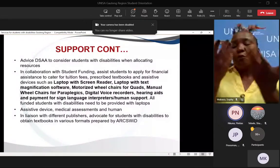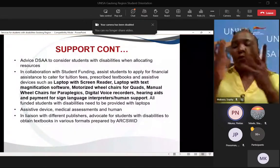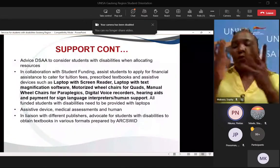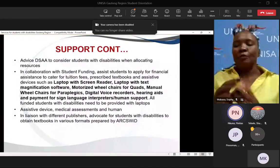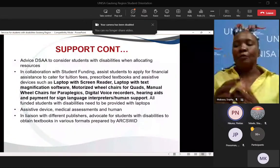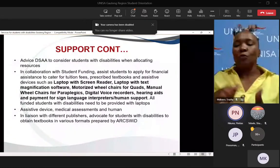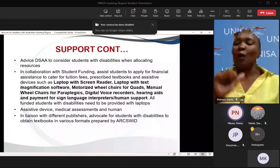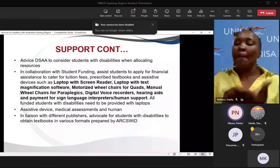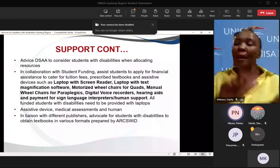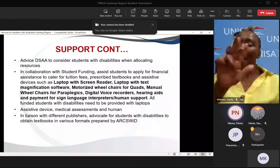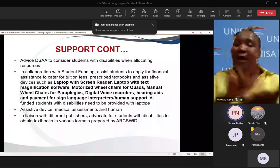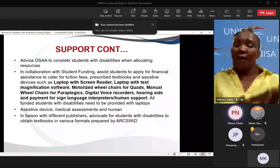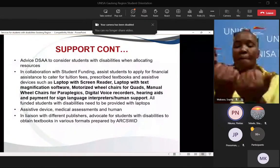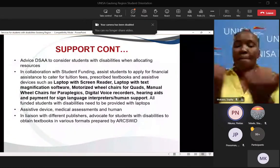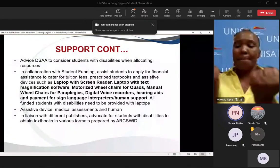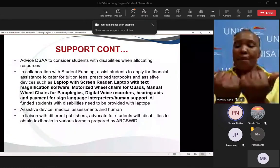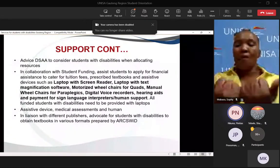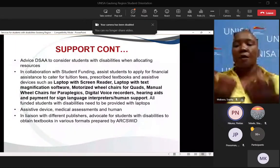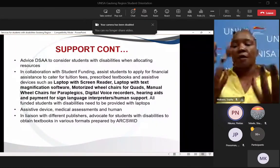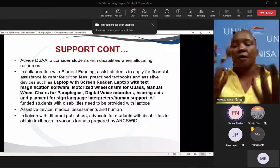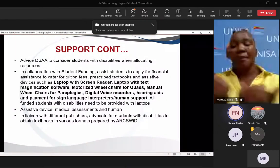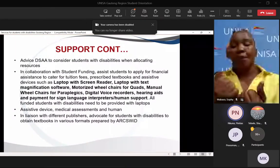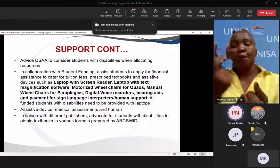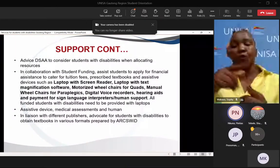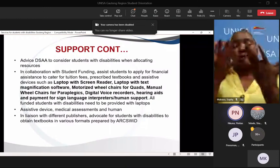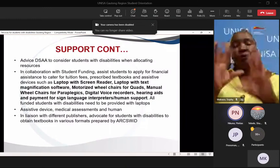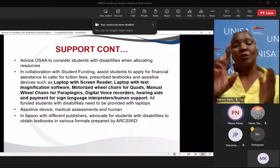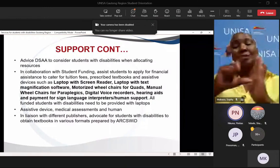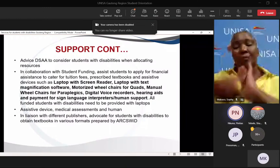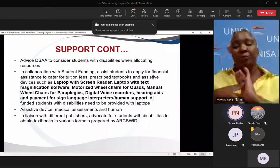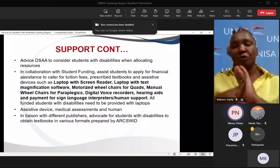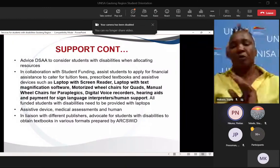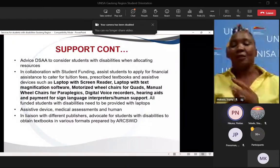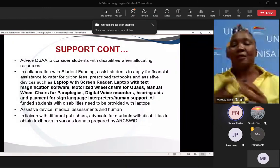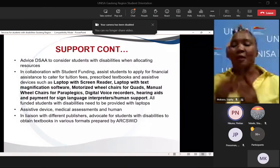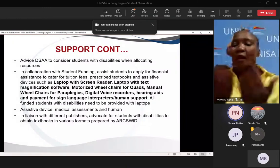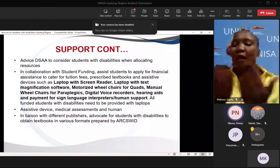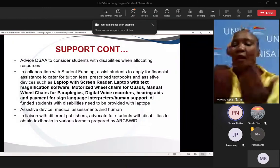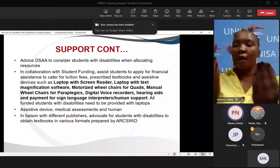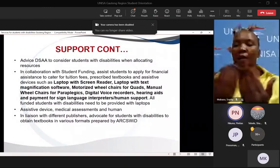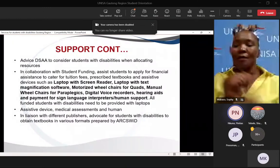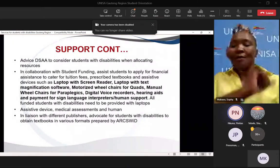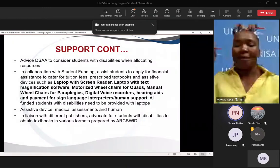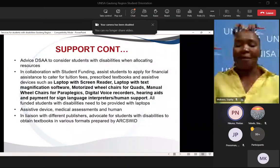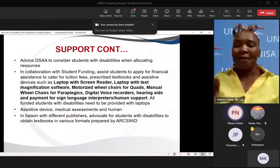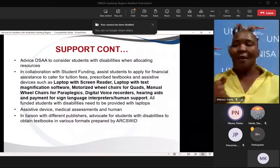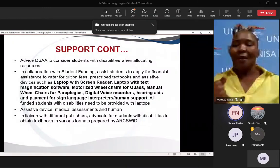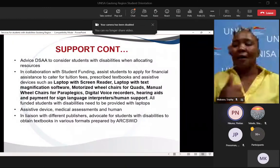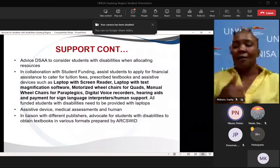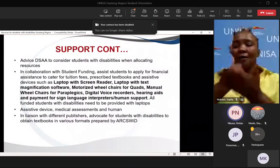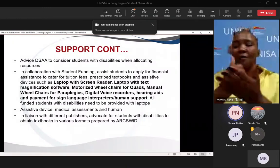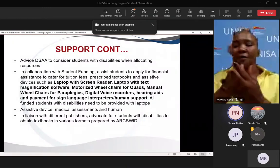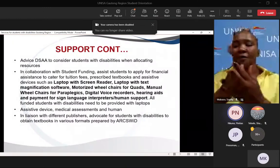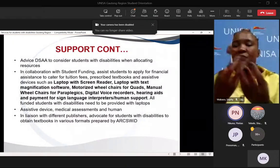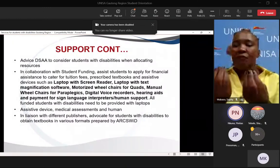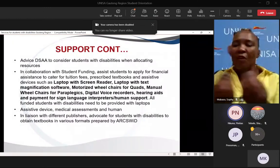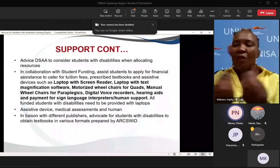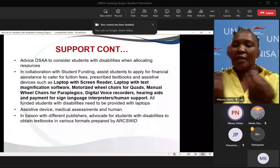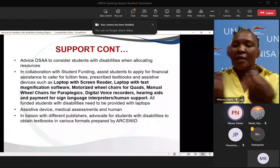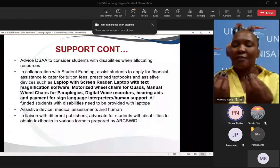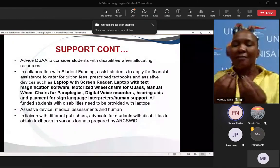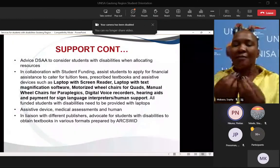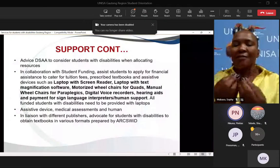to assist students to apply for bursaries it is a bursary for students with disabilities which caters for their active devices